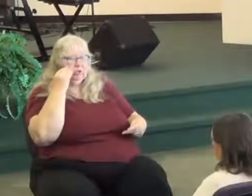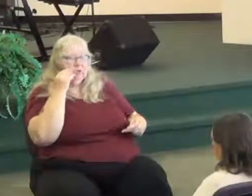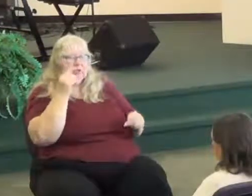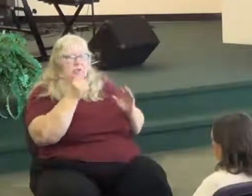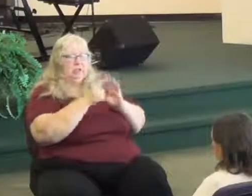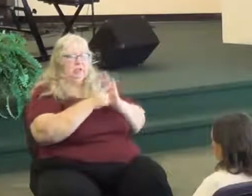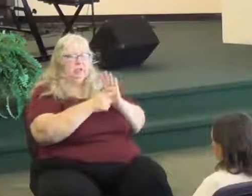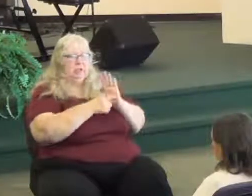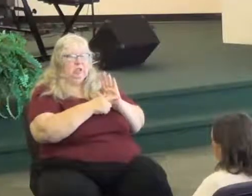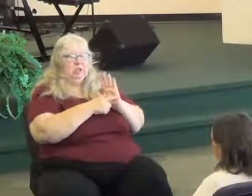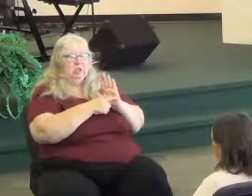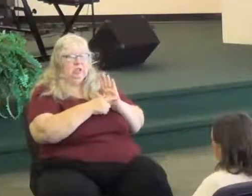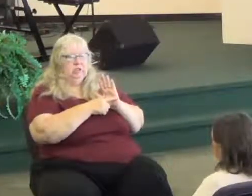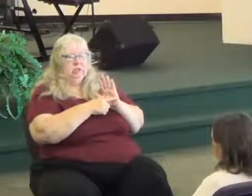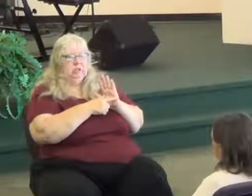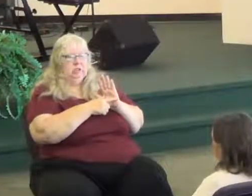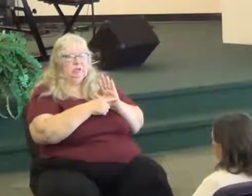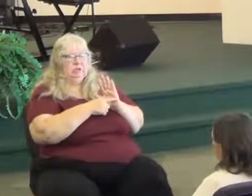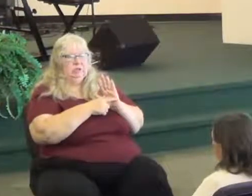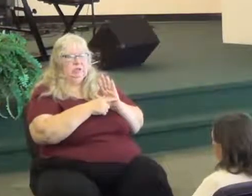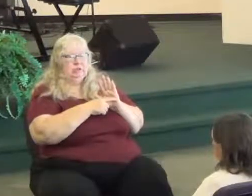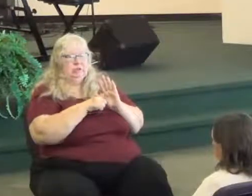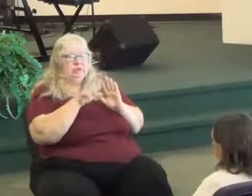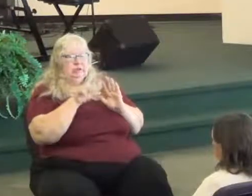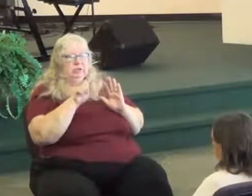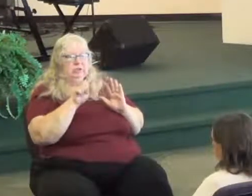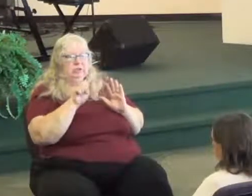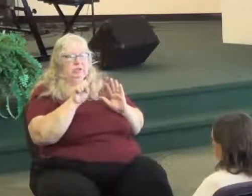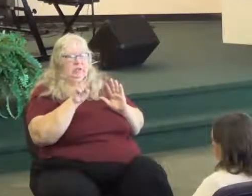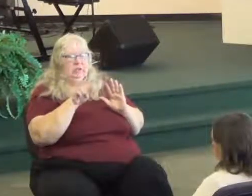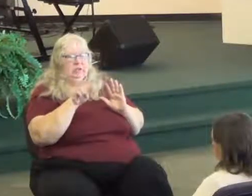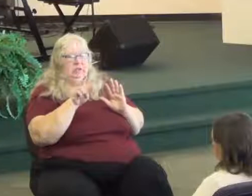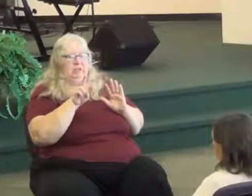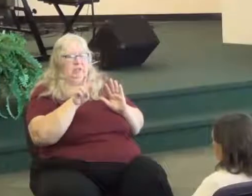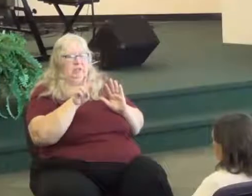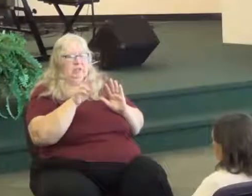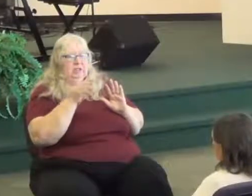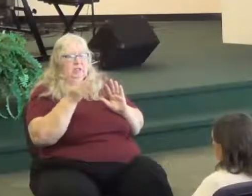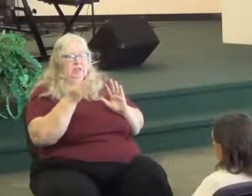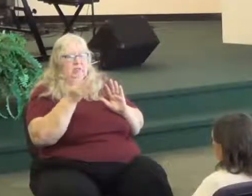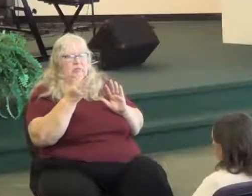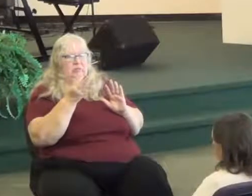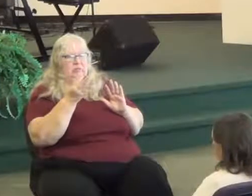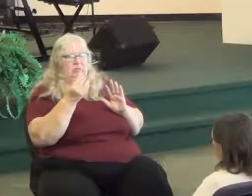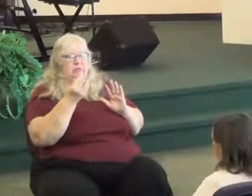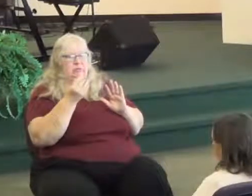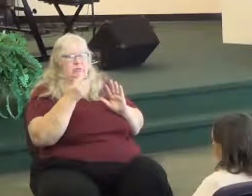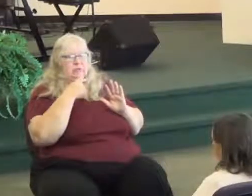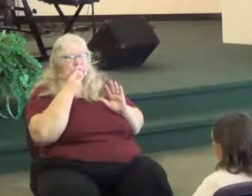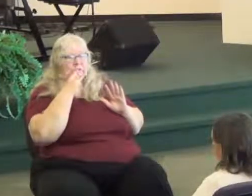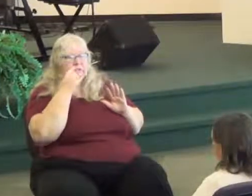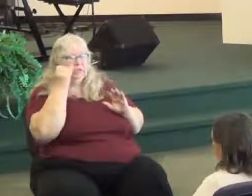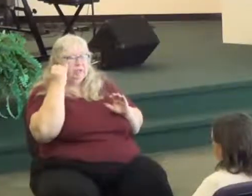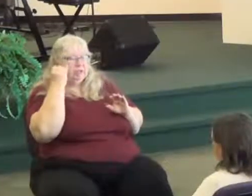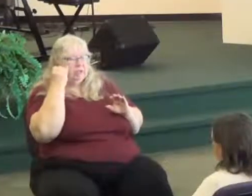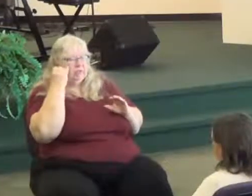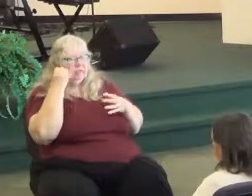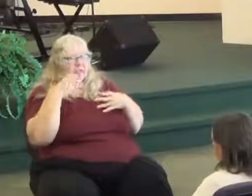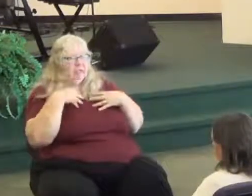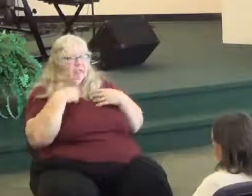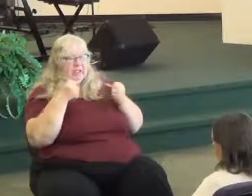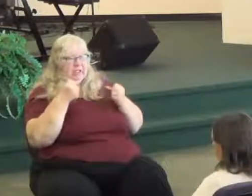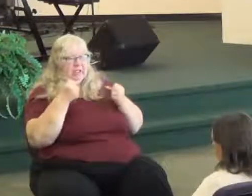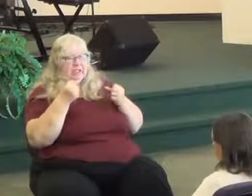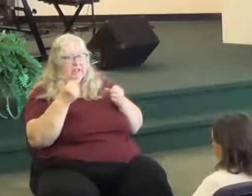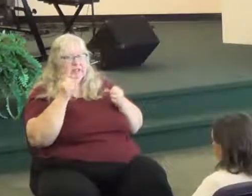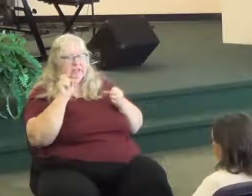skin defilements. Leviticus 14 says, if somebody is healed and cleansed, this is what you do to restore them. Okay? To make sure that they don't come back with